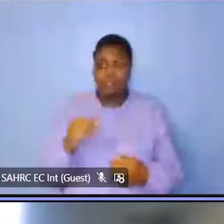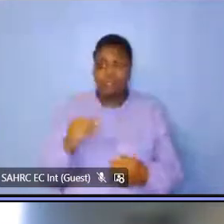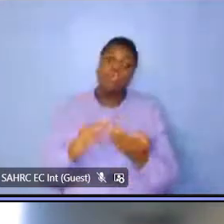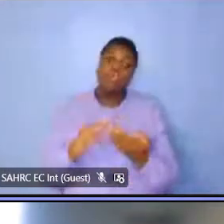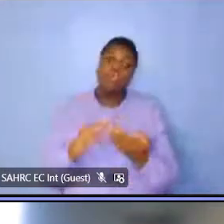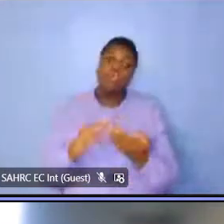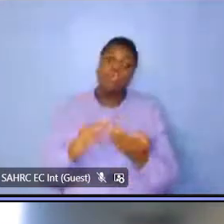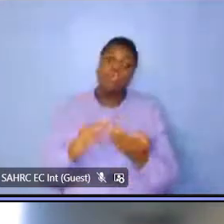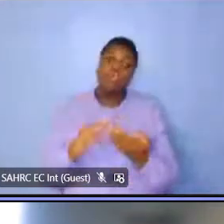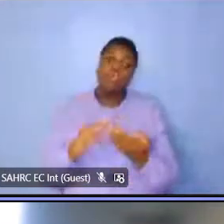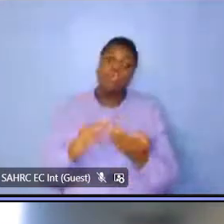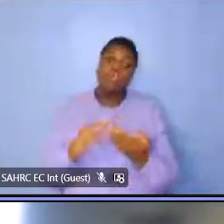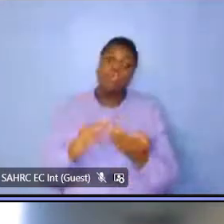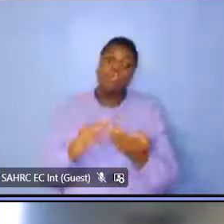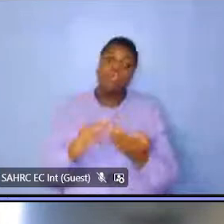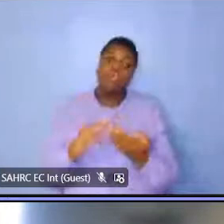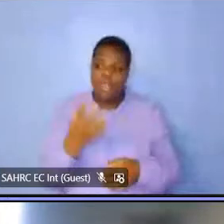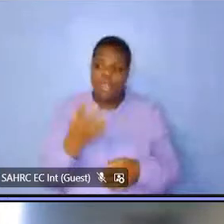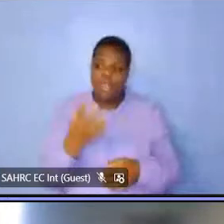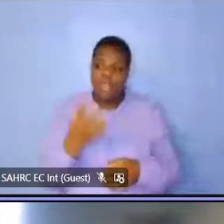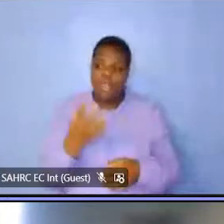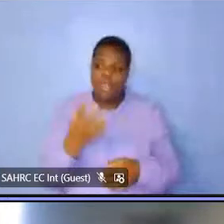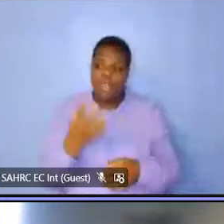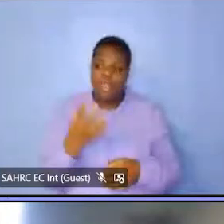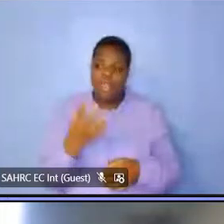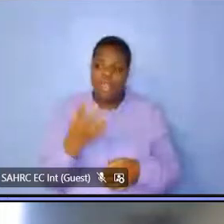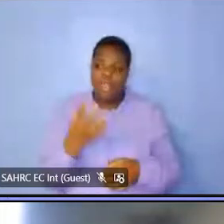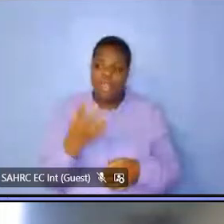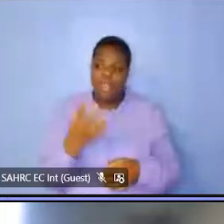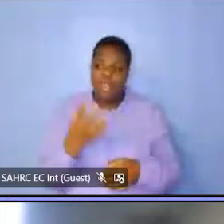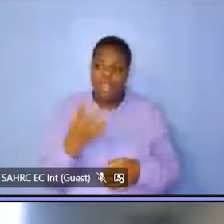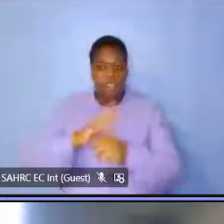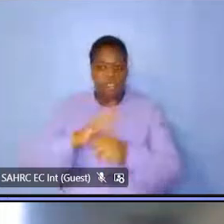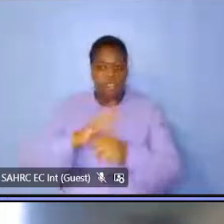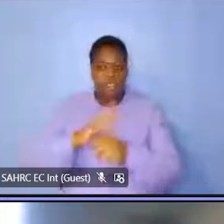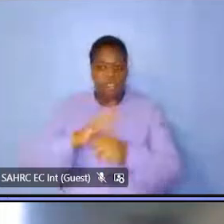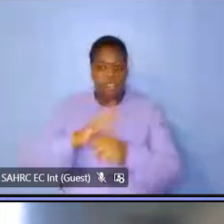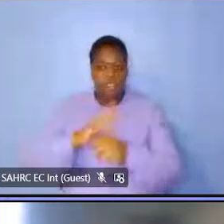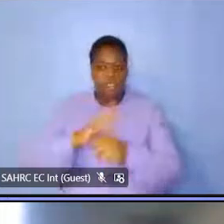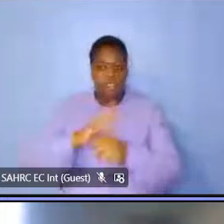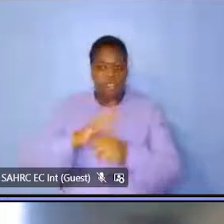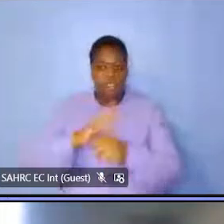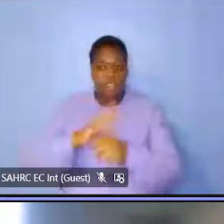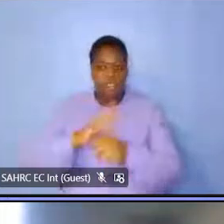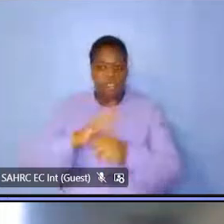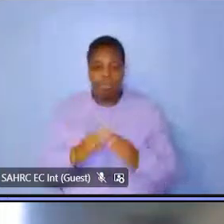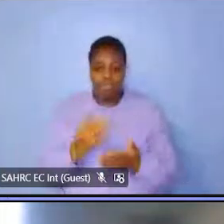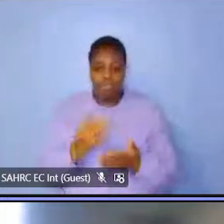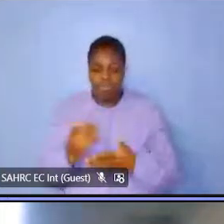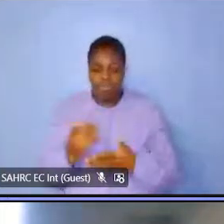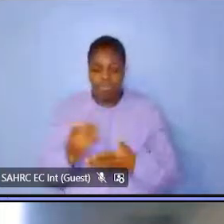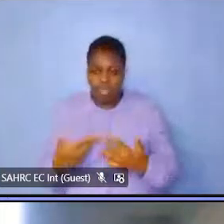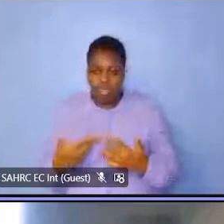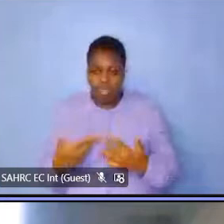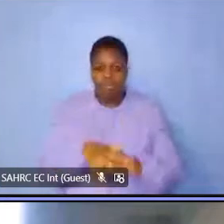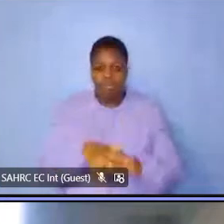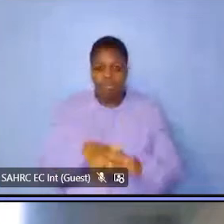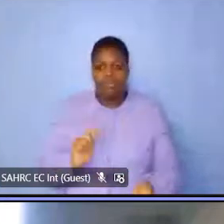lot of pressure from the community around them in trying to be inclusive and try and